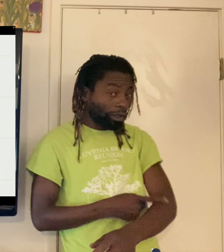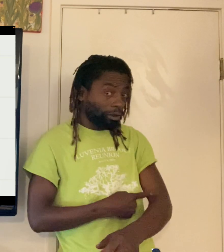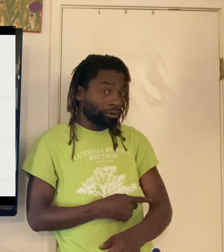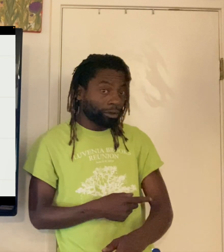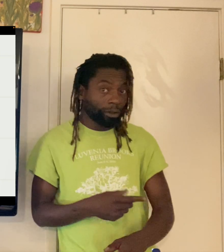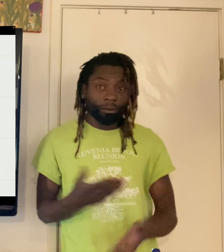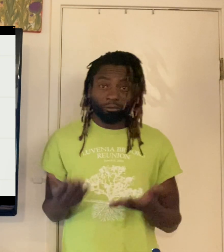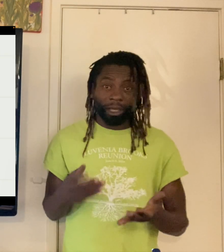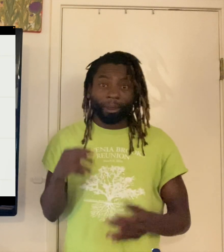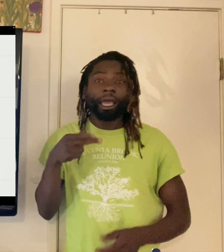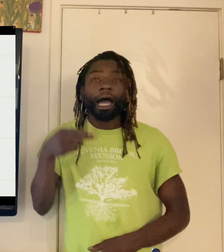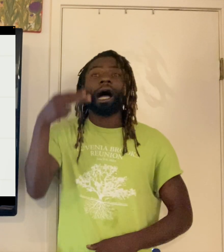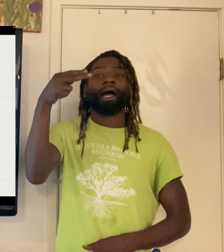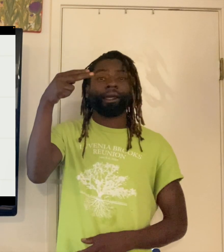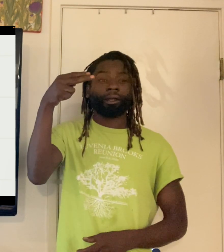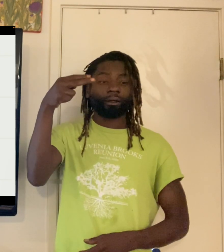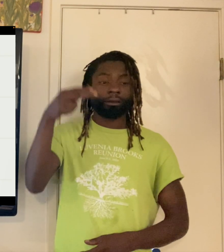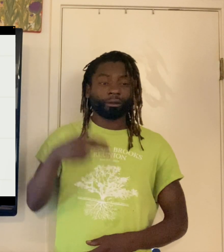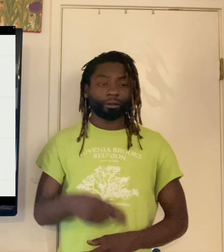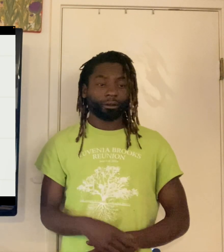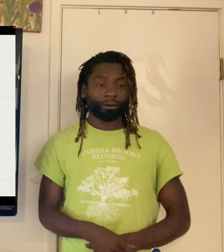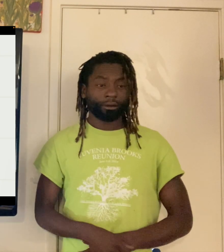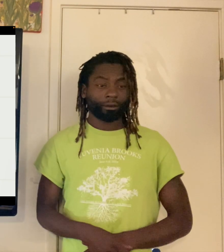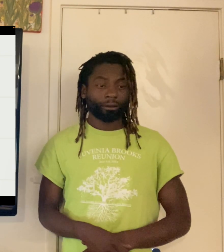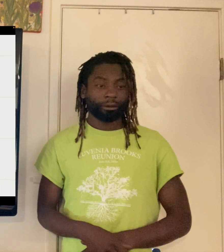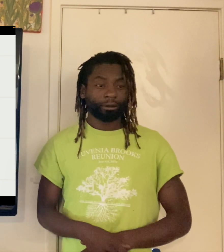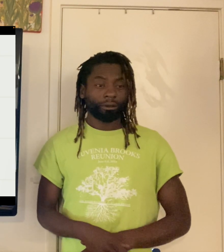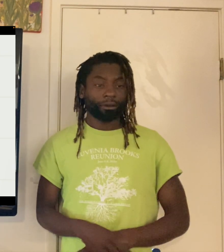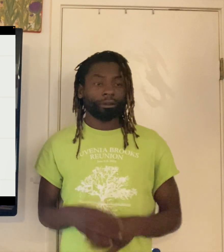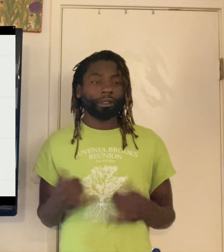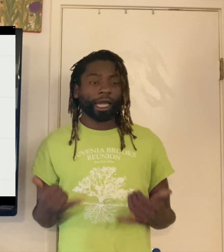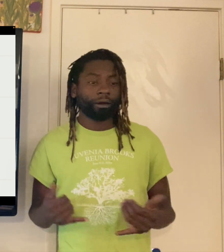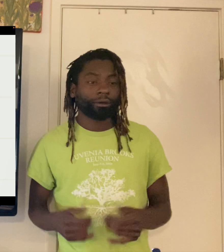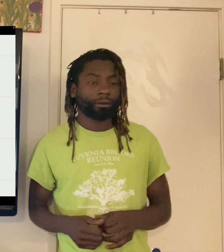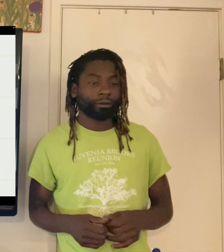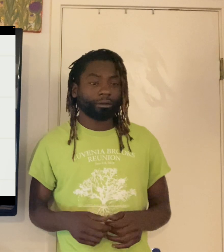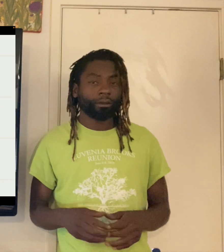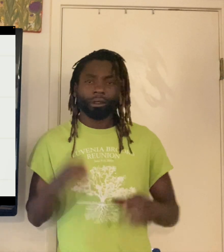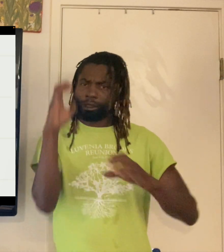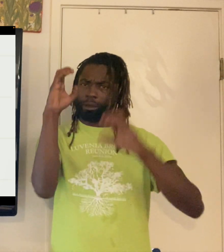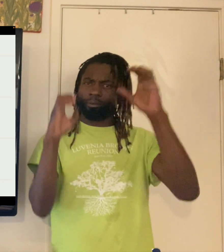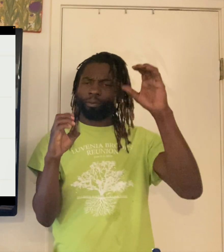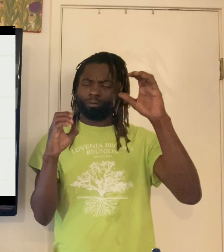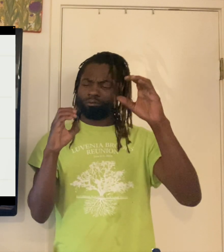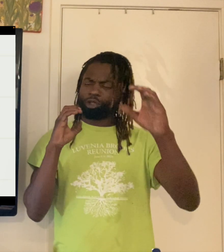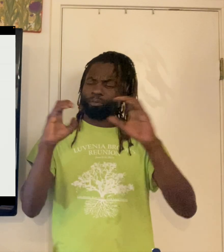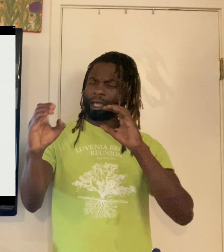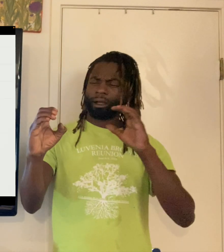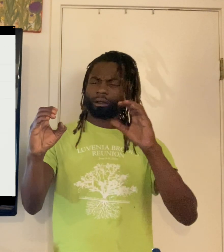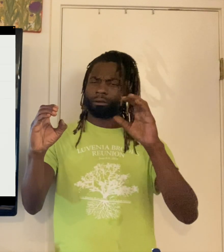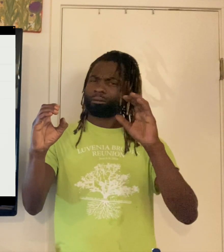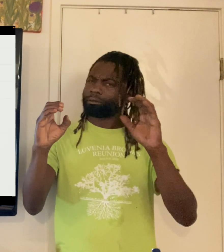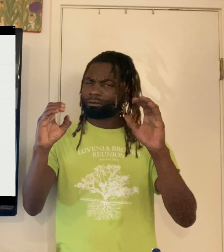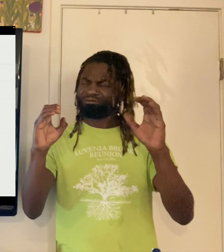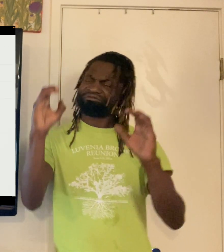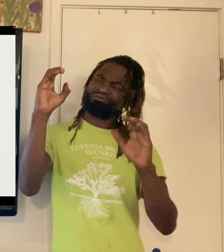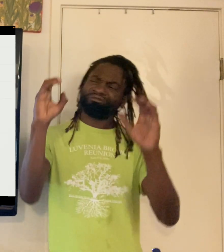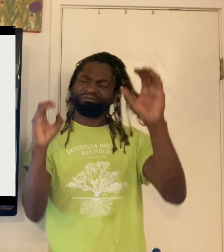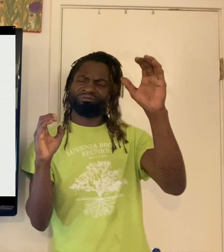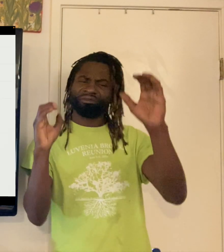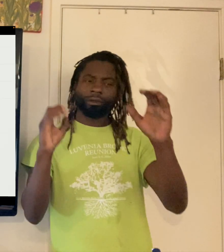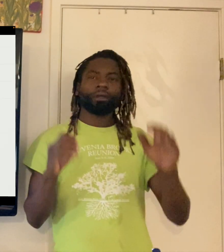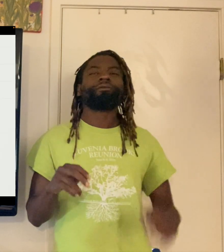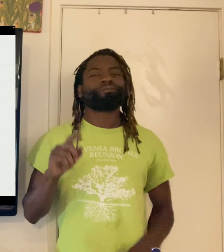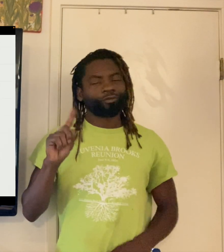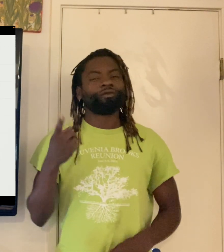salamanders long. Or we can also say 5 salamanders high. Now, let's compare hats. But